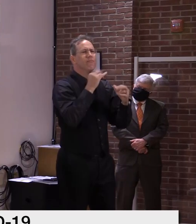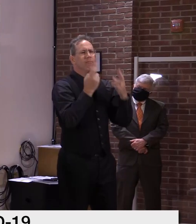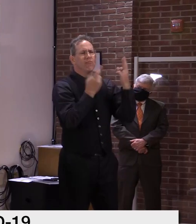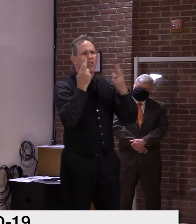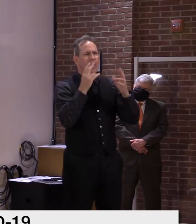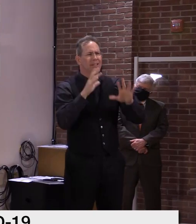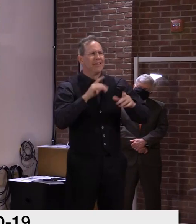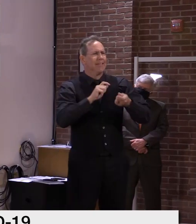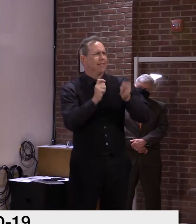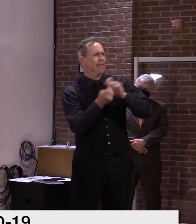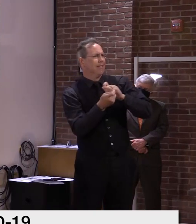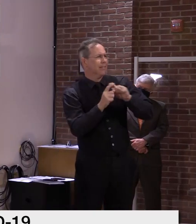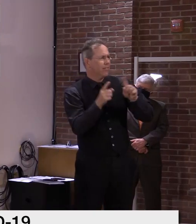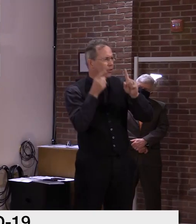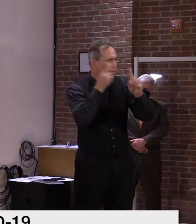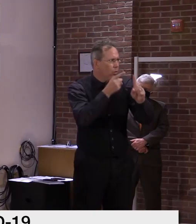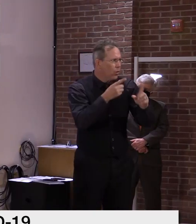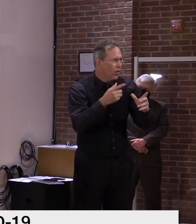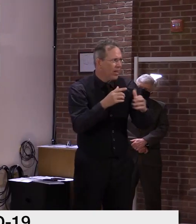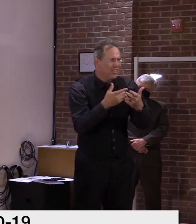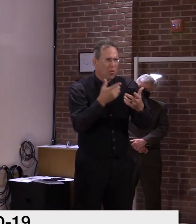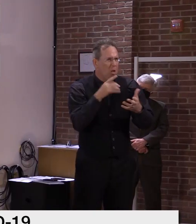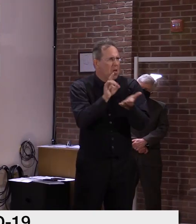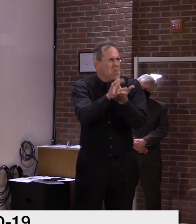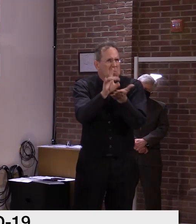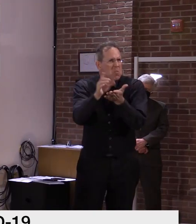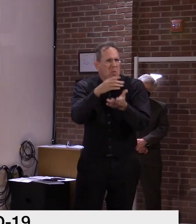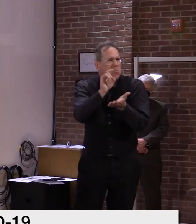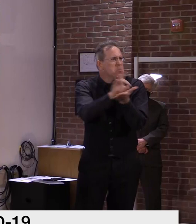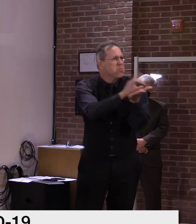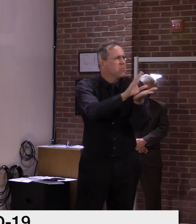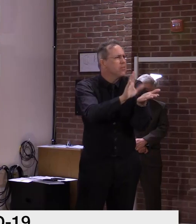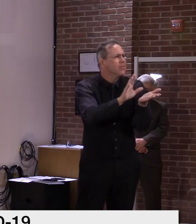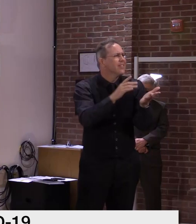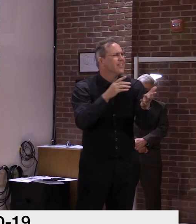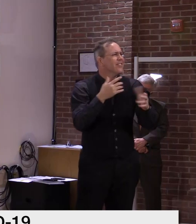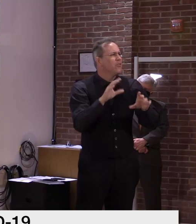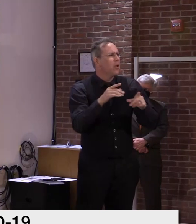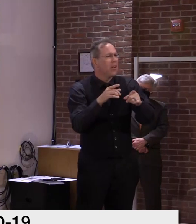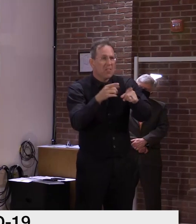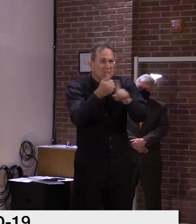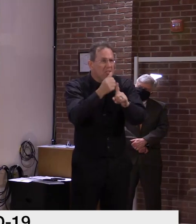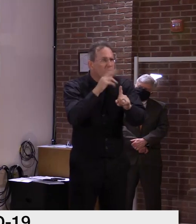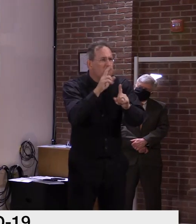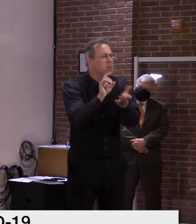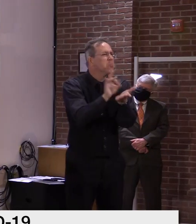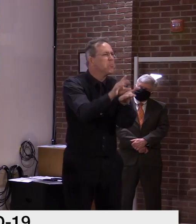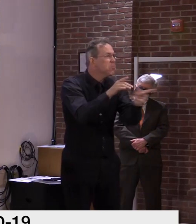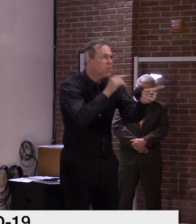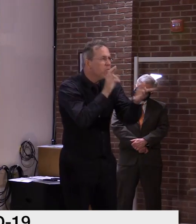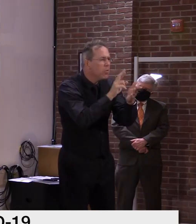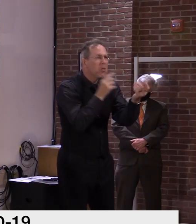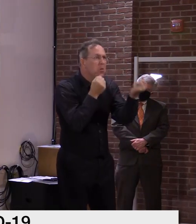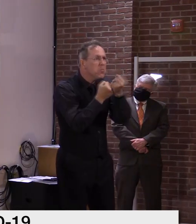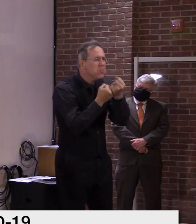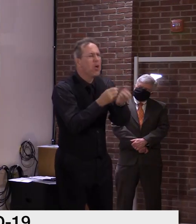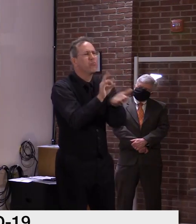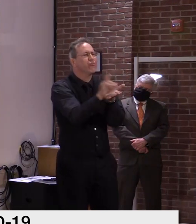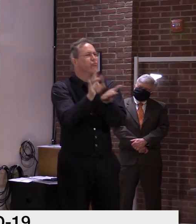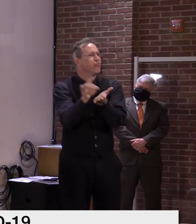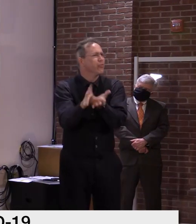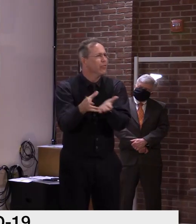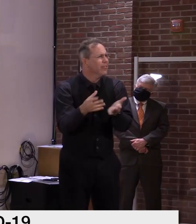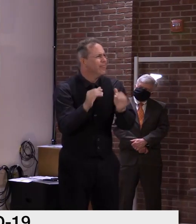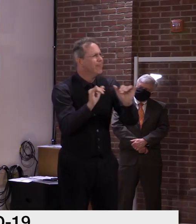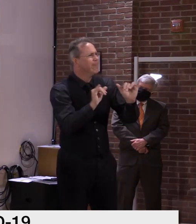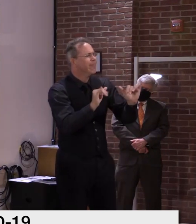apply. And if you don't adhere to those those values or that litmus test, in fact,